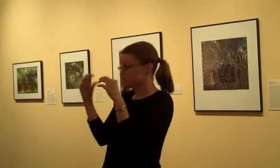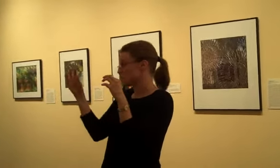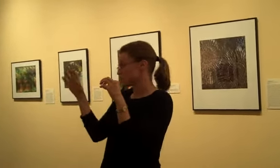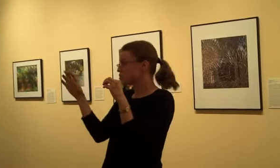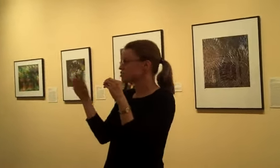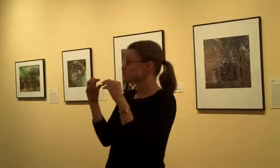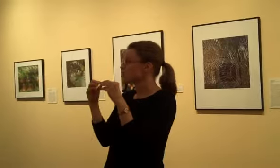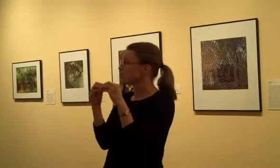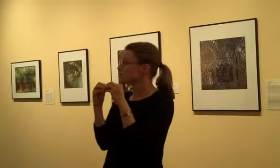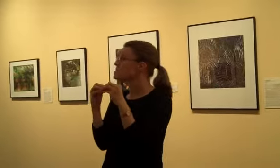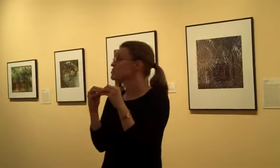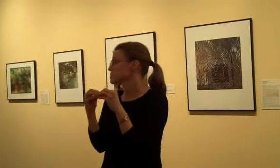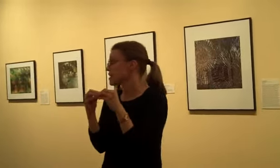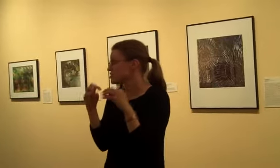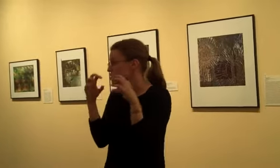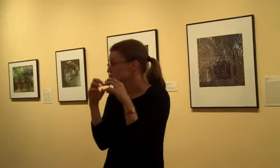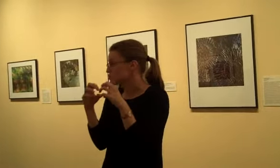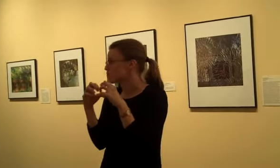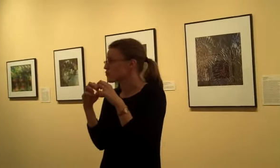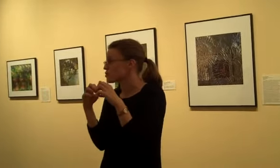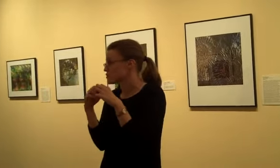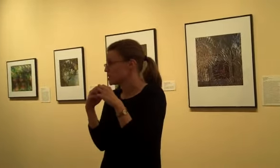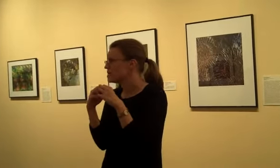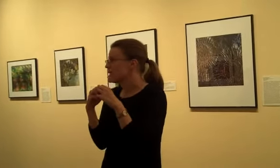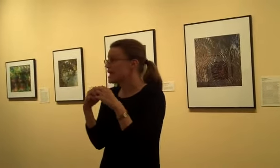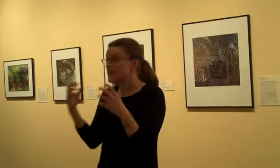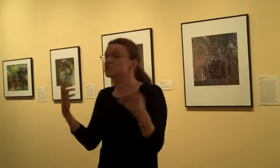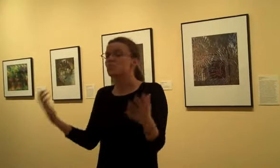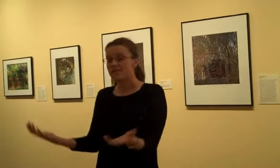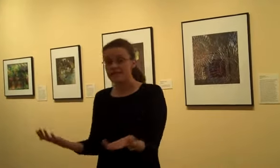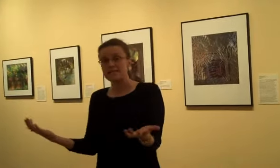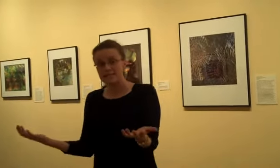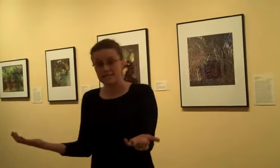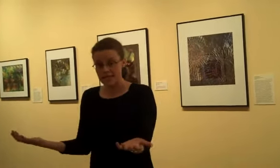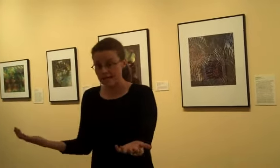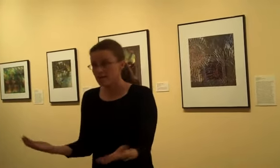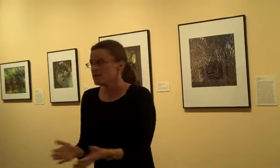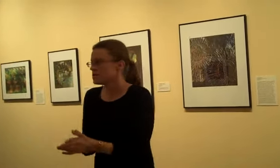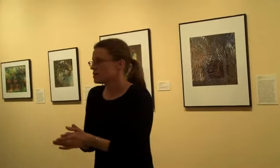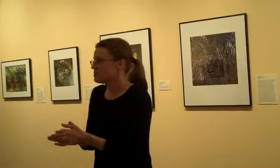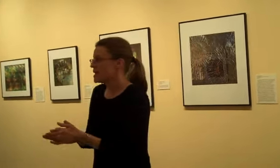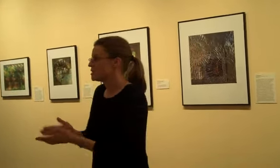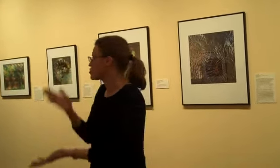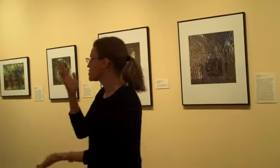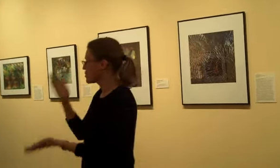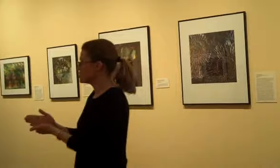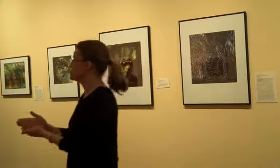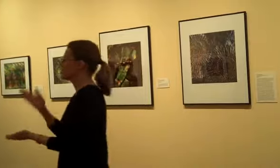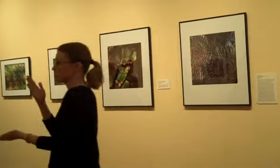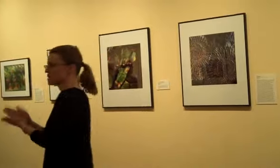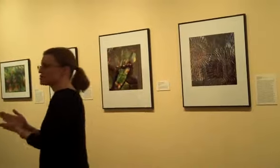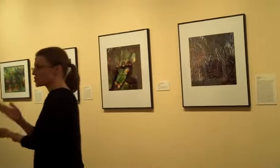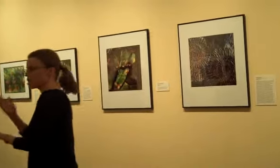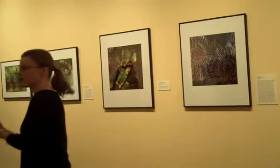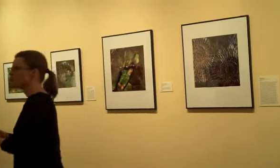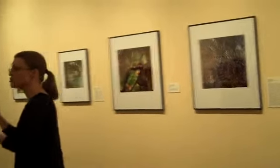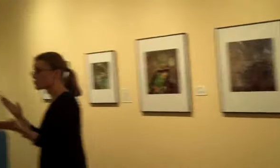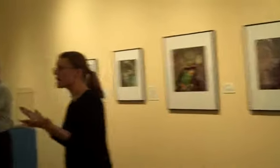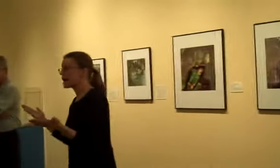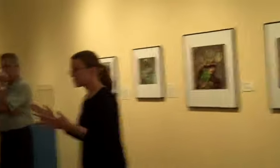these creatures, all were mineralized. They were sort of frozen. And that's why they exist today. And it's only when you are able to cut open the rock